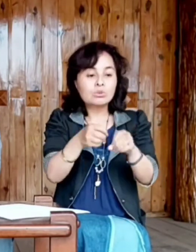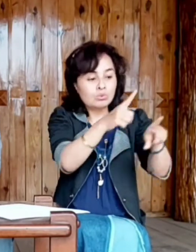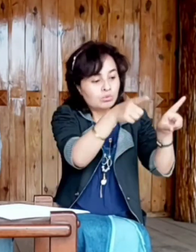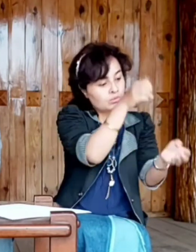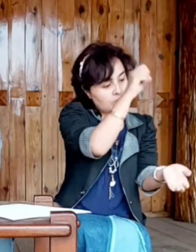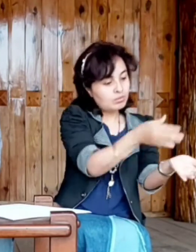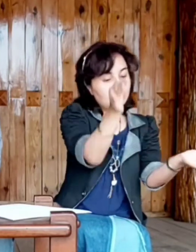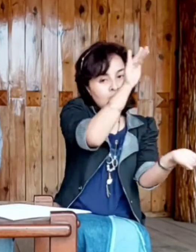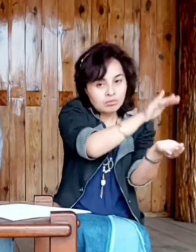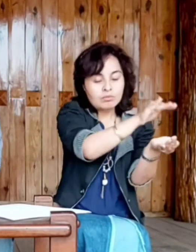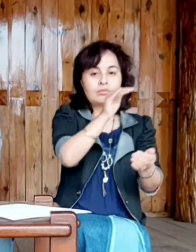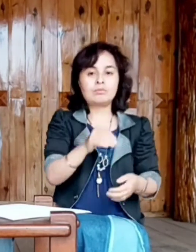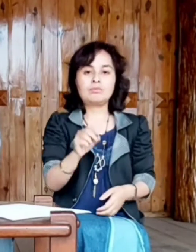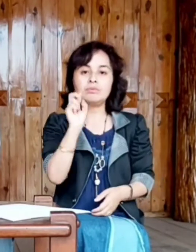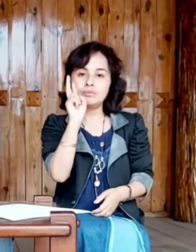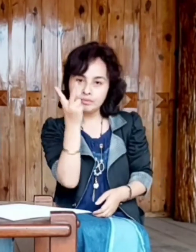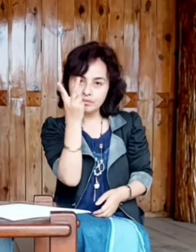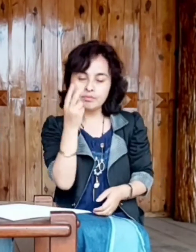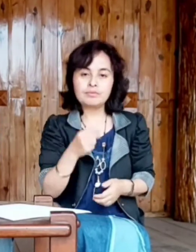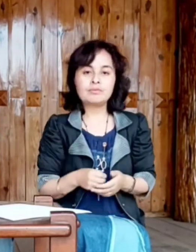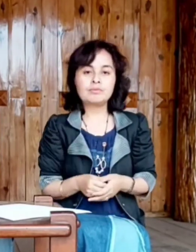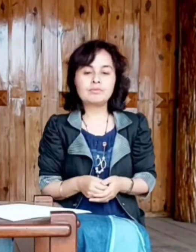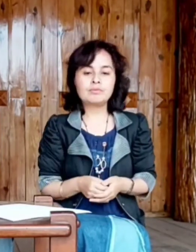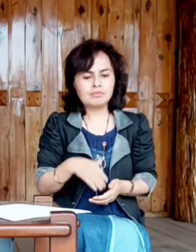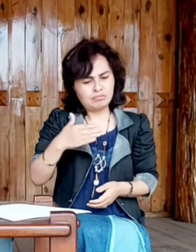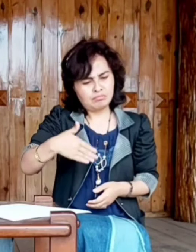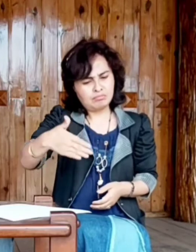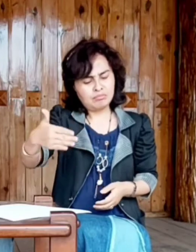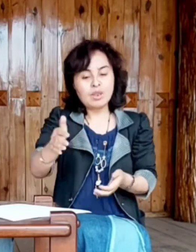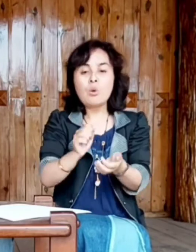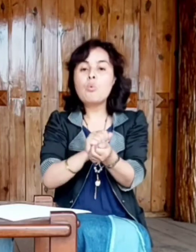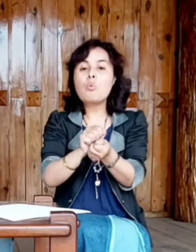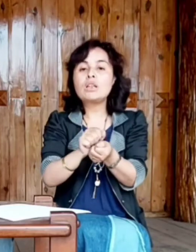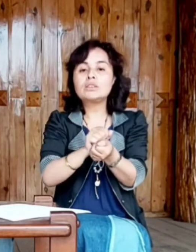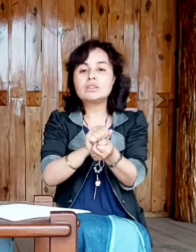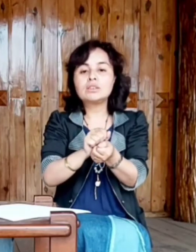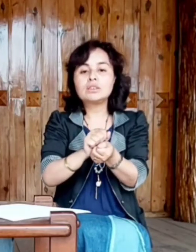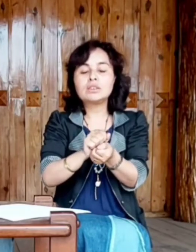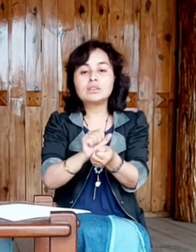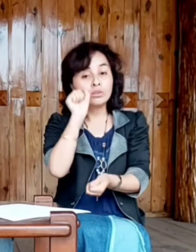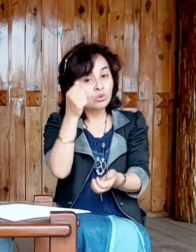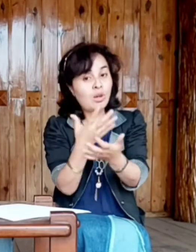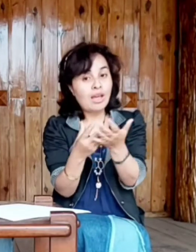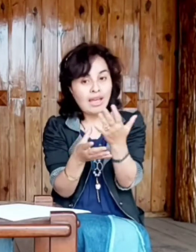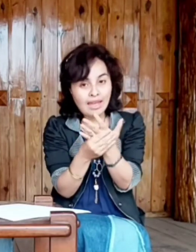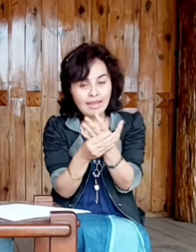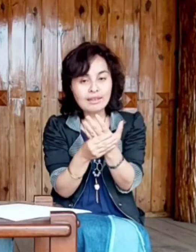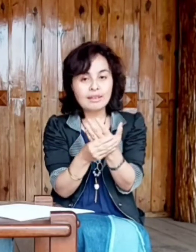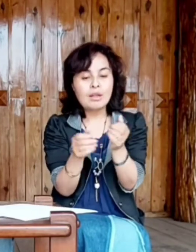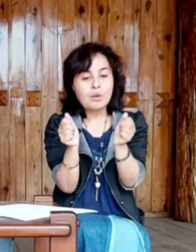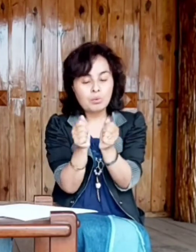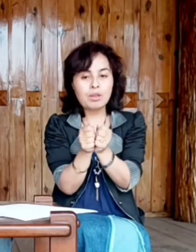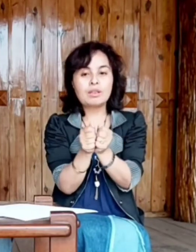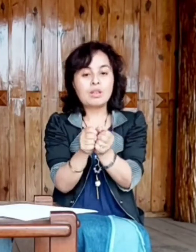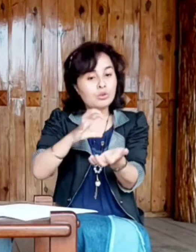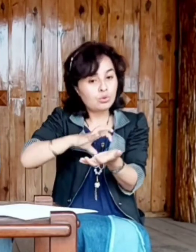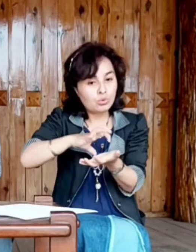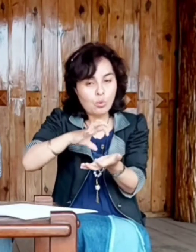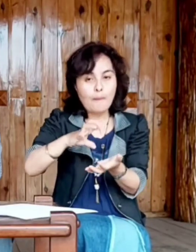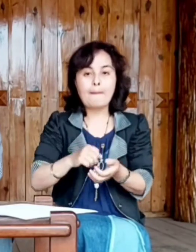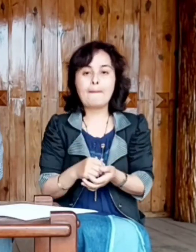sanitarily. Number 2, frequently wash your hands with